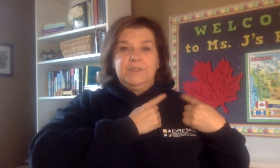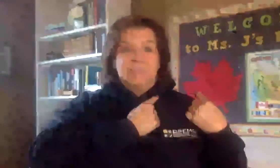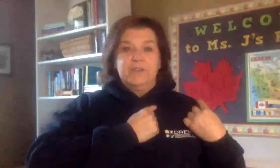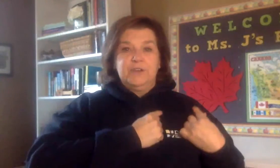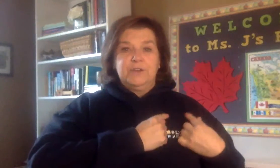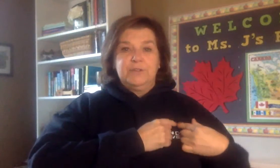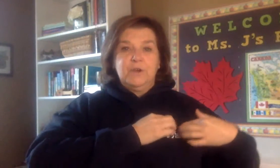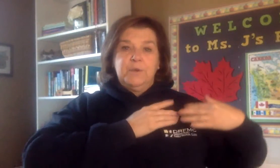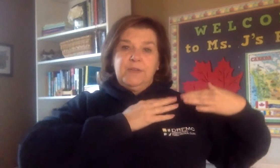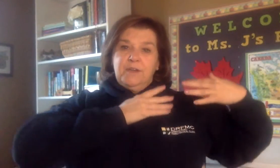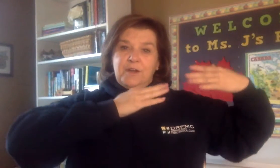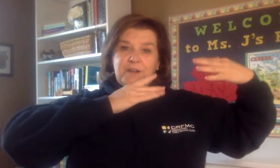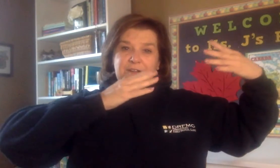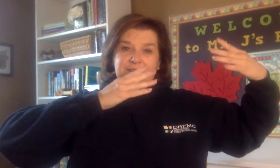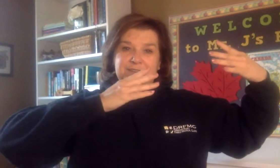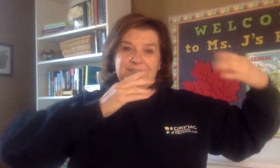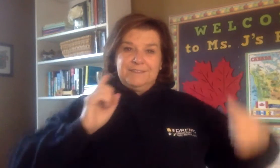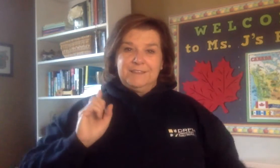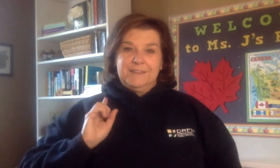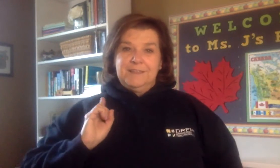With glowing hearts,